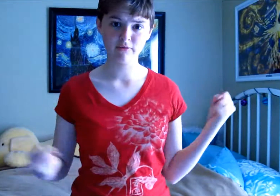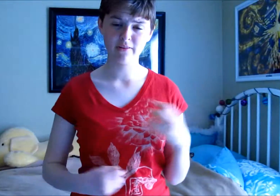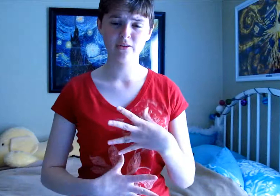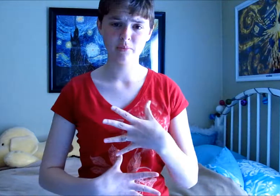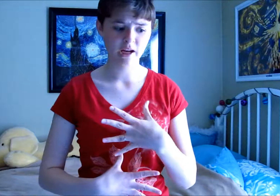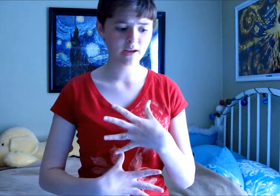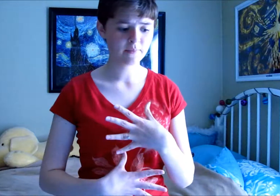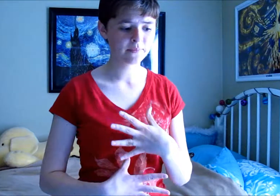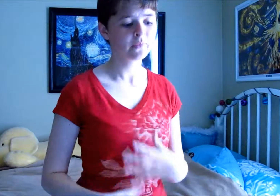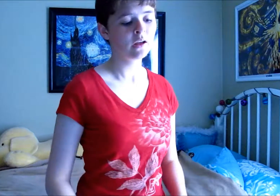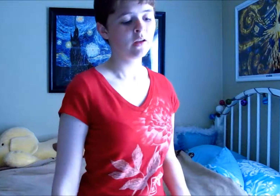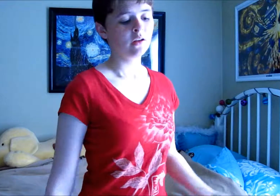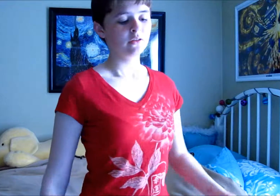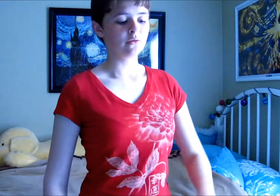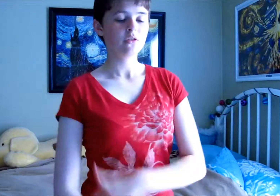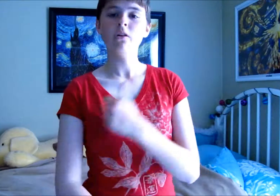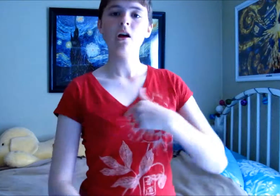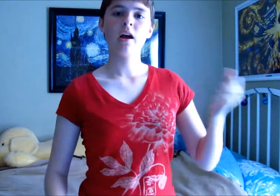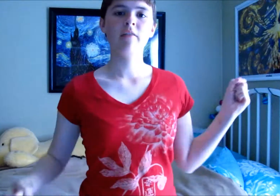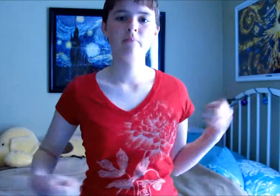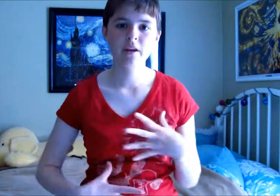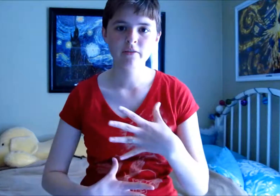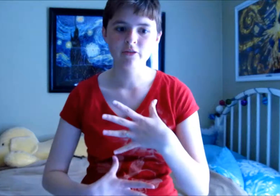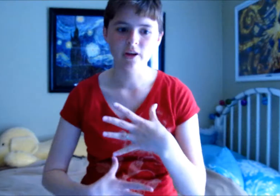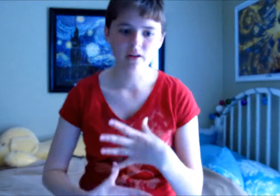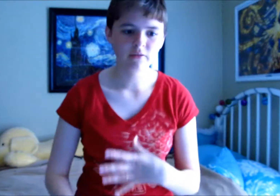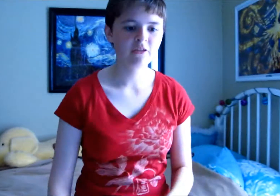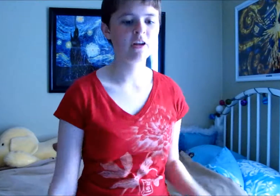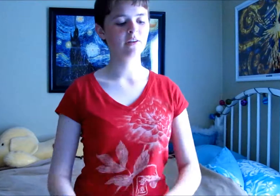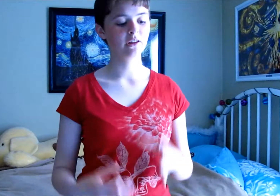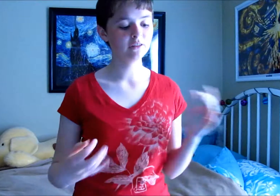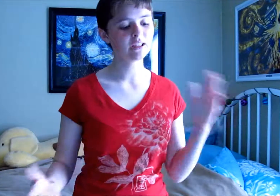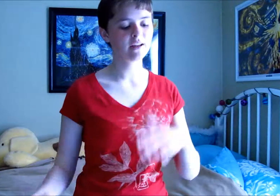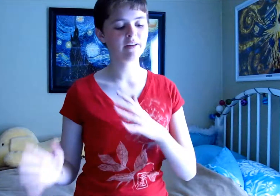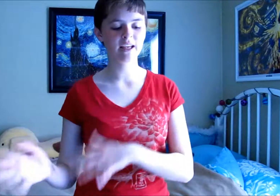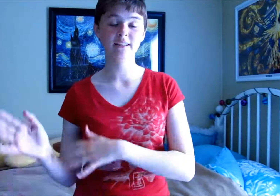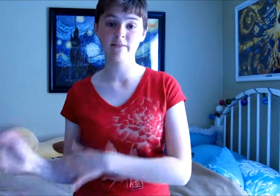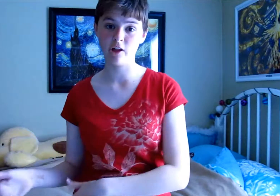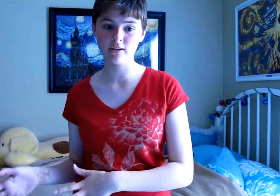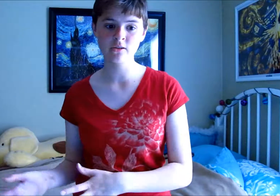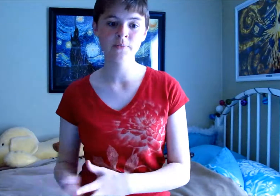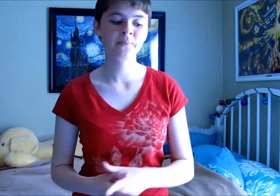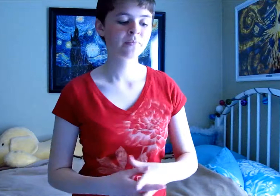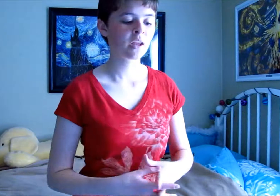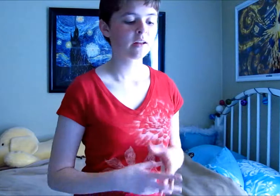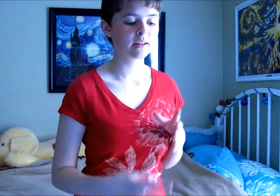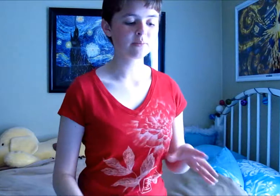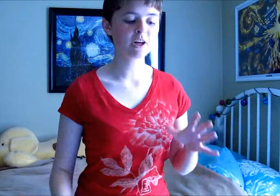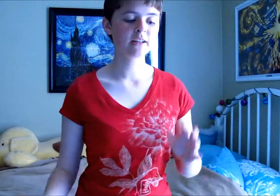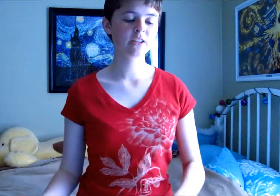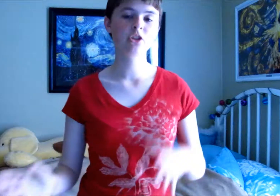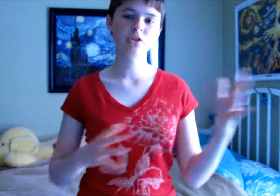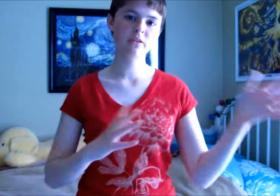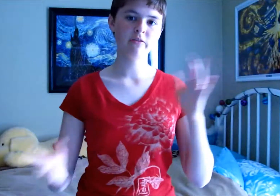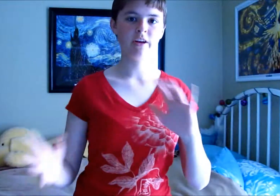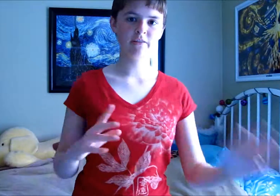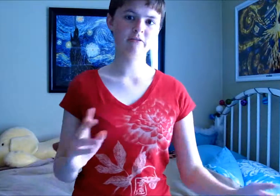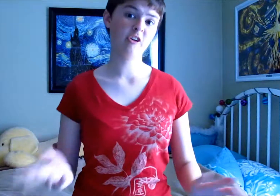front of your body. So too long I've been afraid of losing love, I guess I've lost. This part I did 2 different